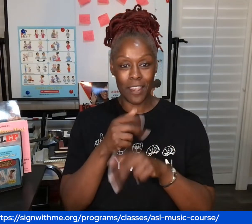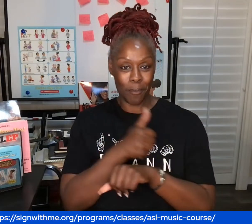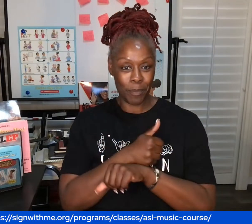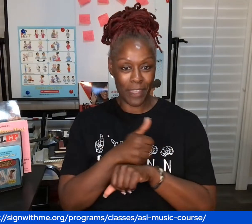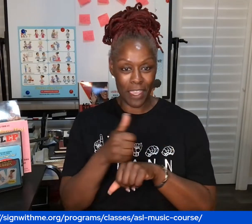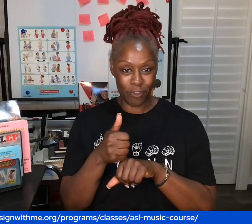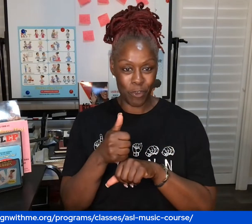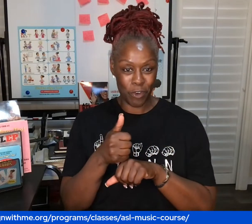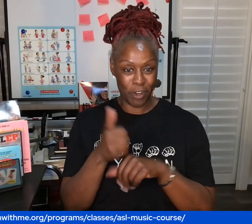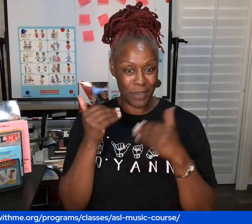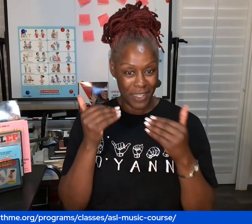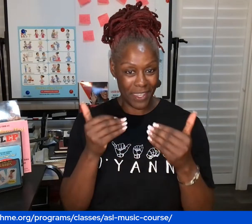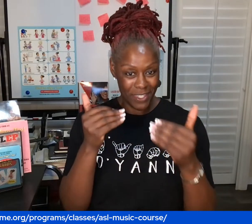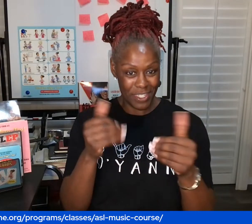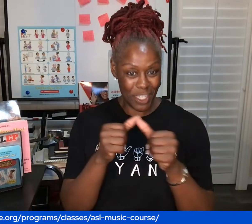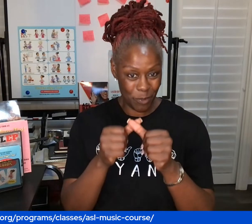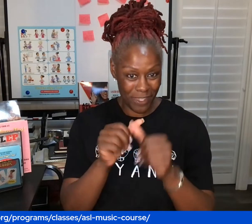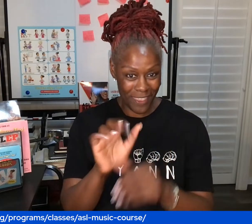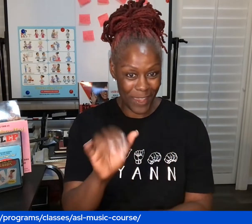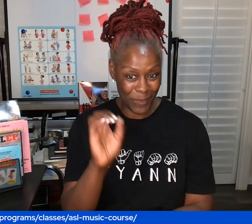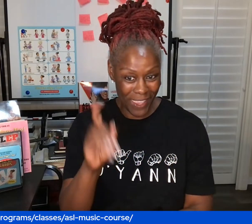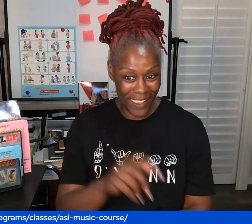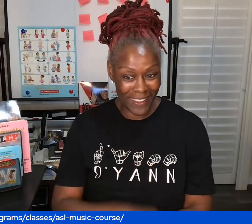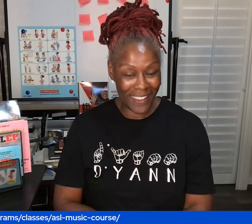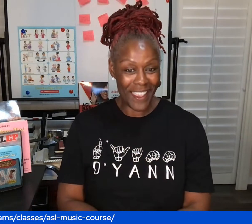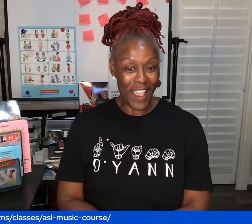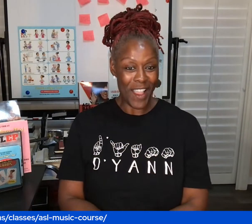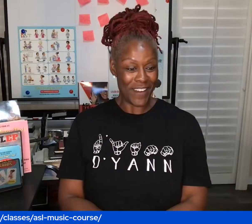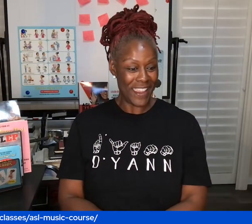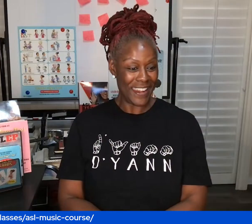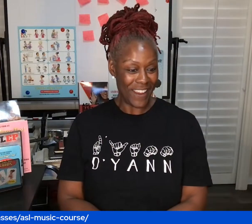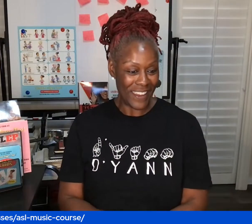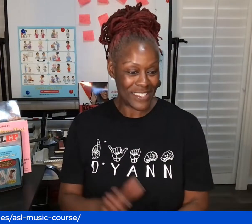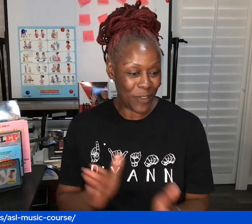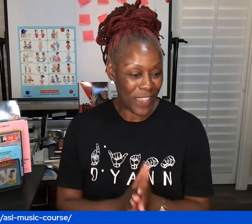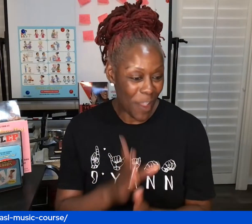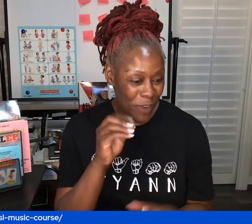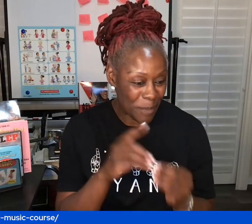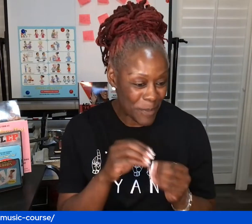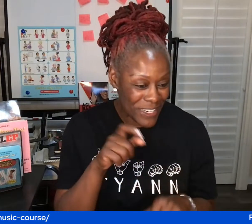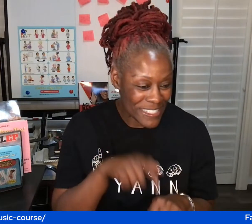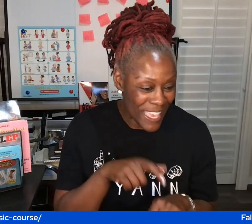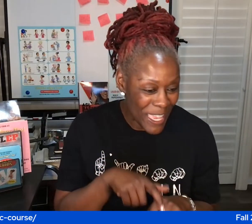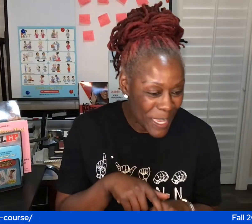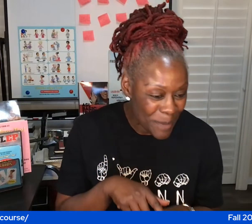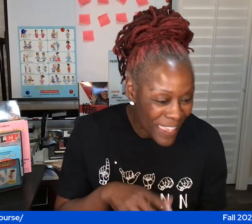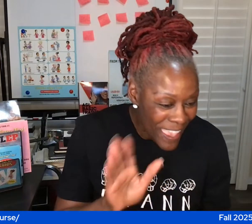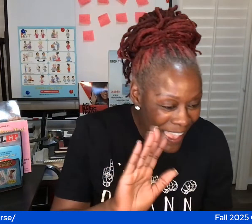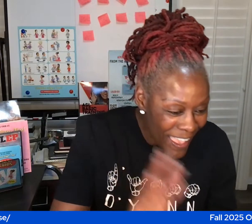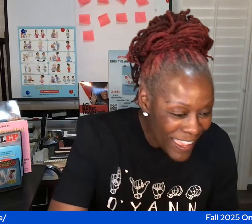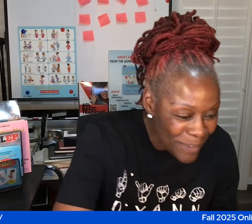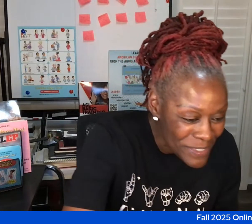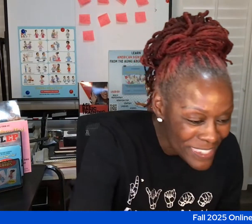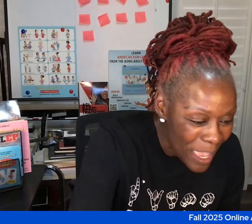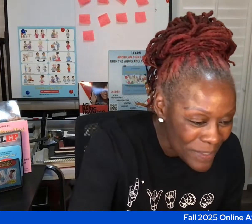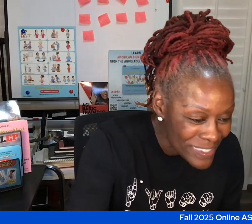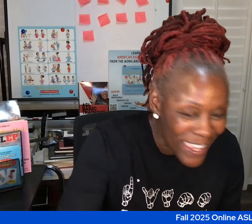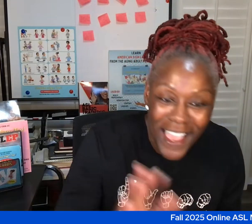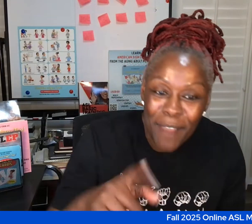of platform and continuing that. Okay. All right. All right. So we have one more time. Hi. Let me stop and say hi. I'm going